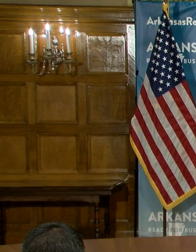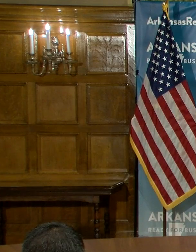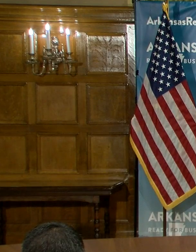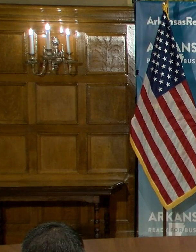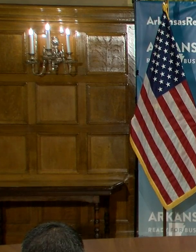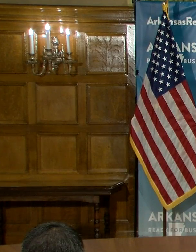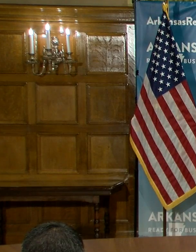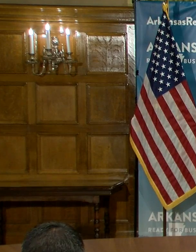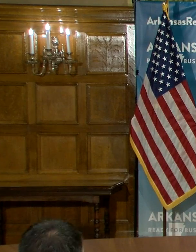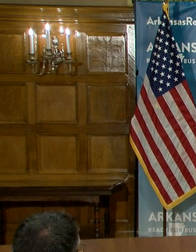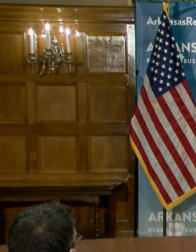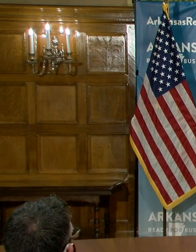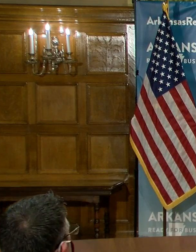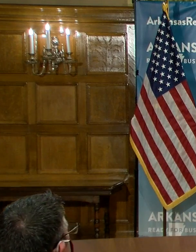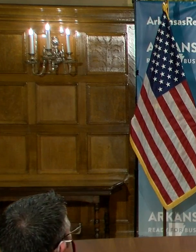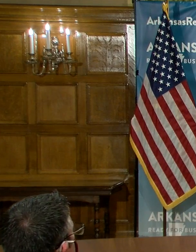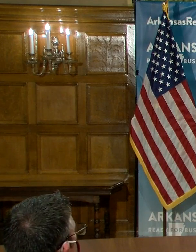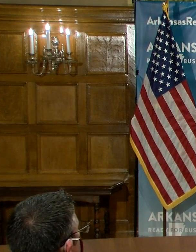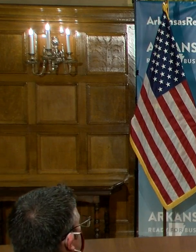They got locked out, I think.